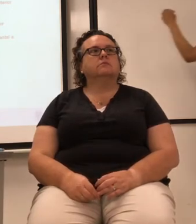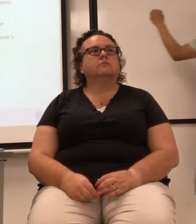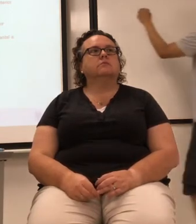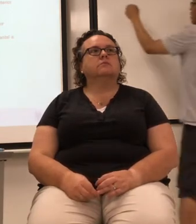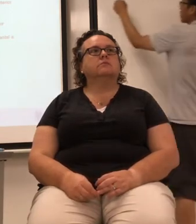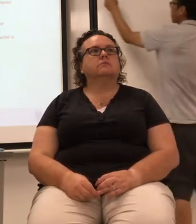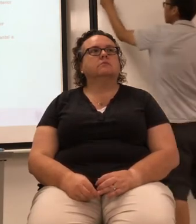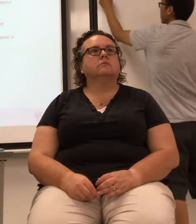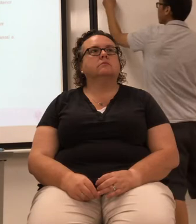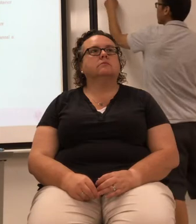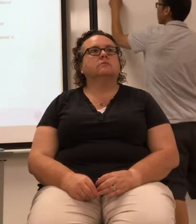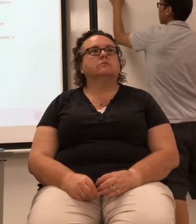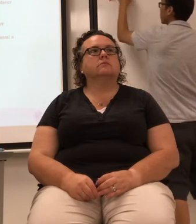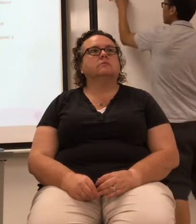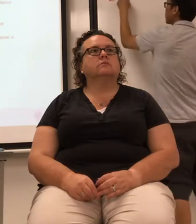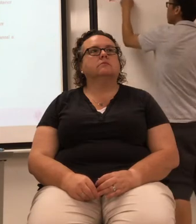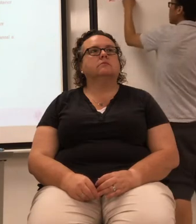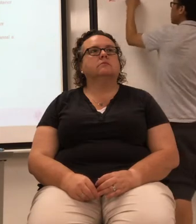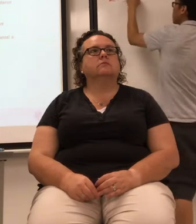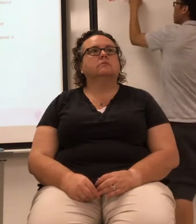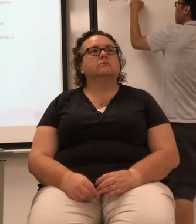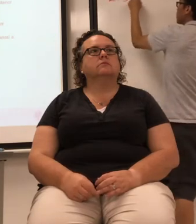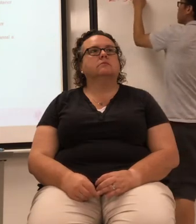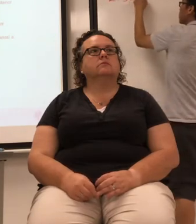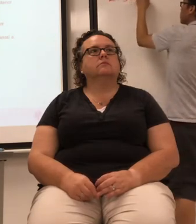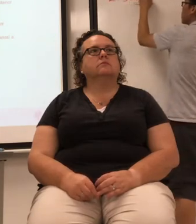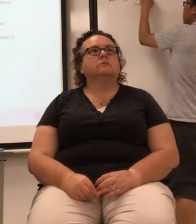First branch coming off.